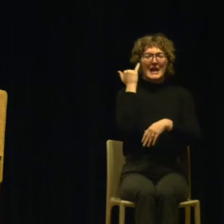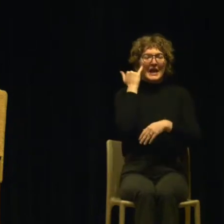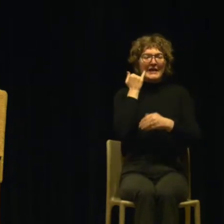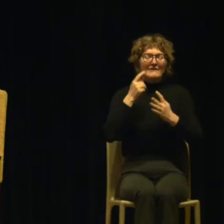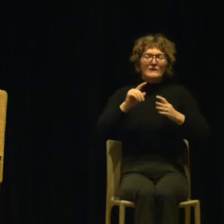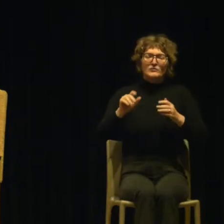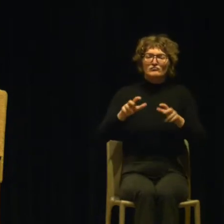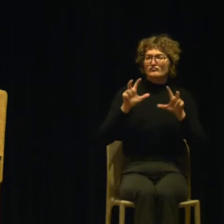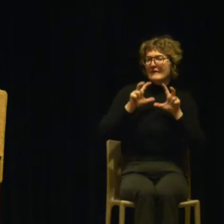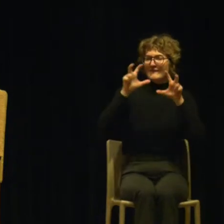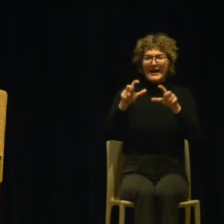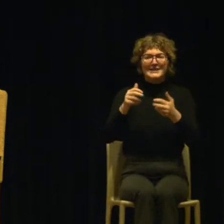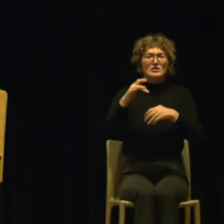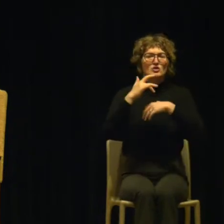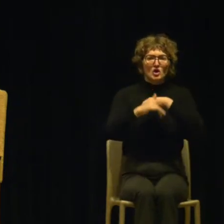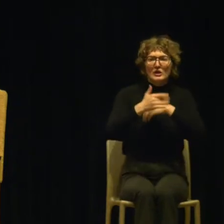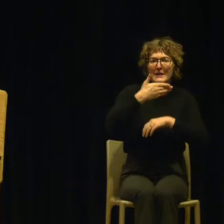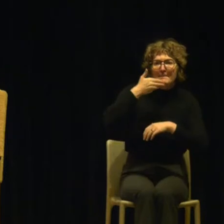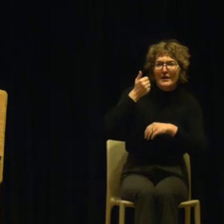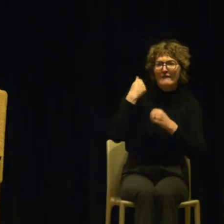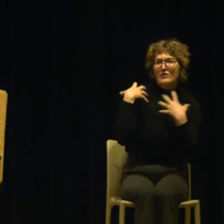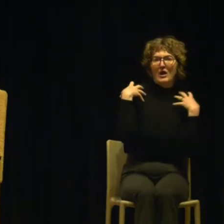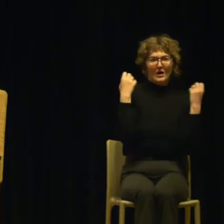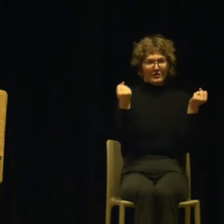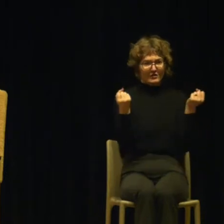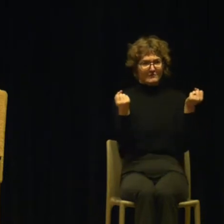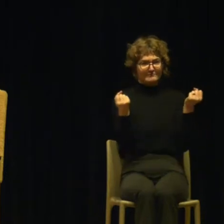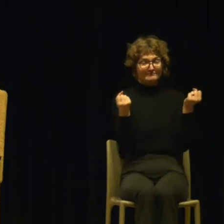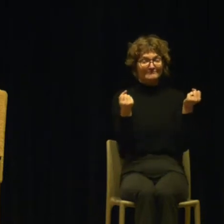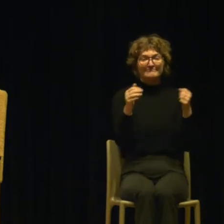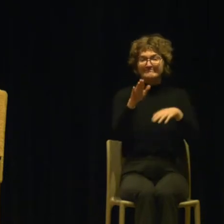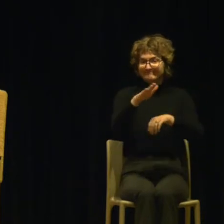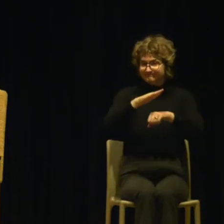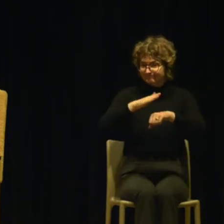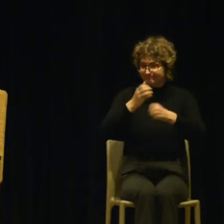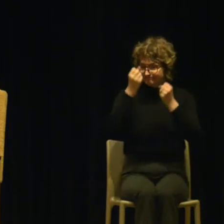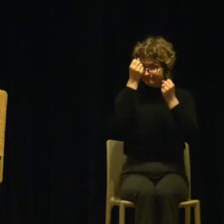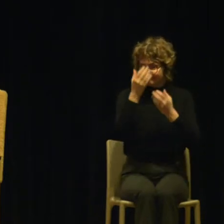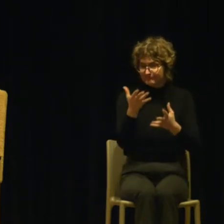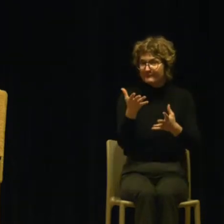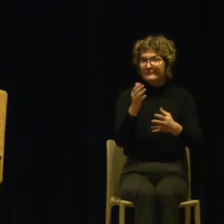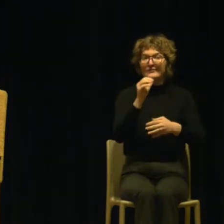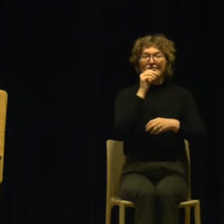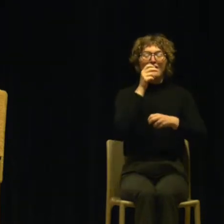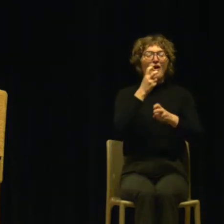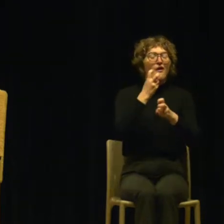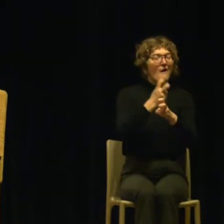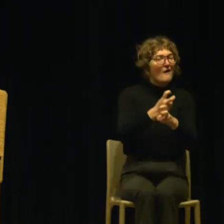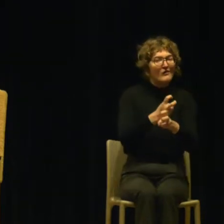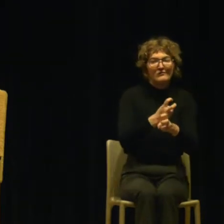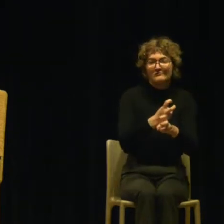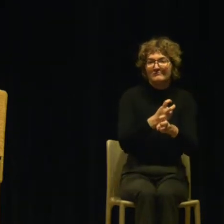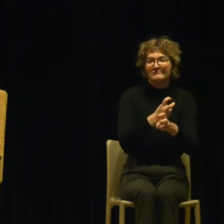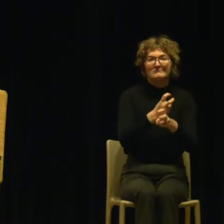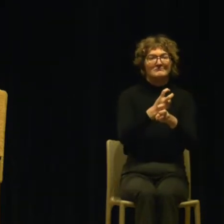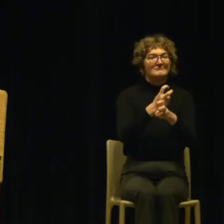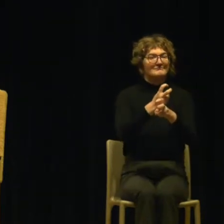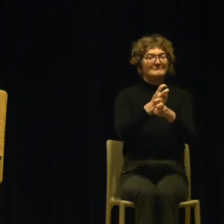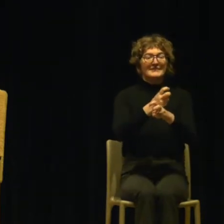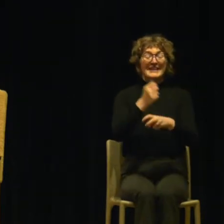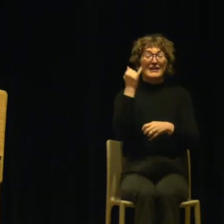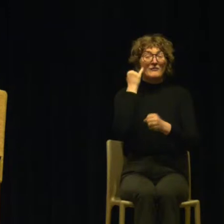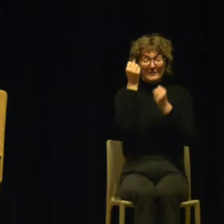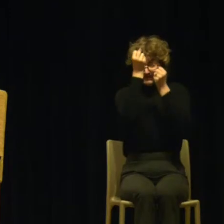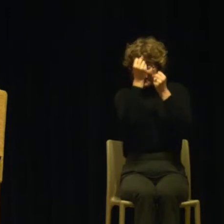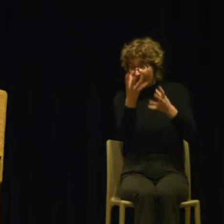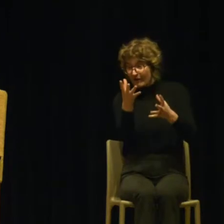started earlier. And let me say this. It's not hard. It's that, you know, the things, you know, that I'm going to tell you, it's